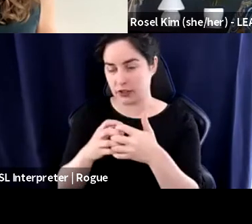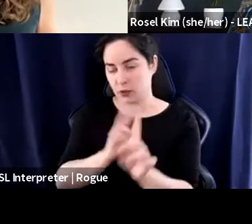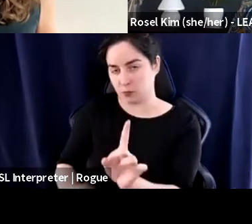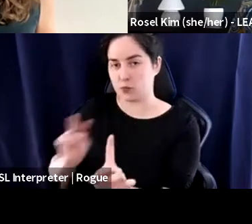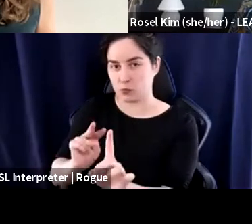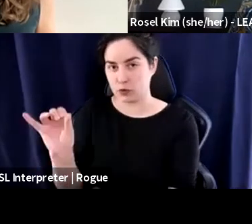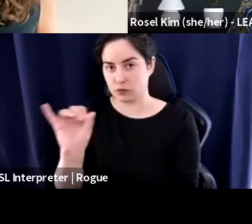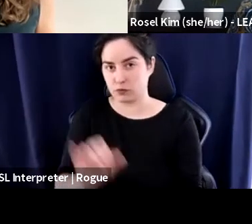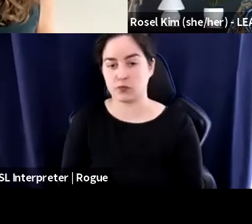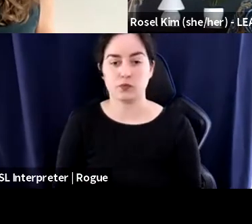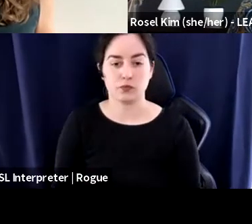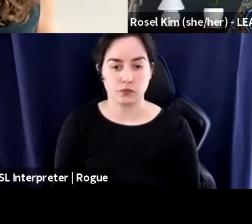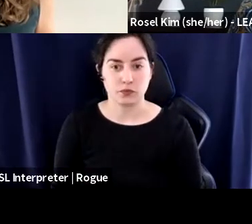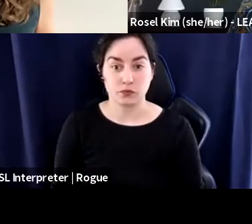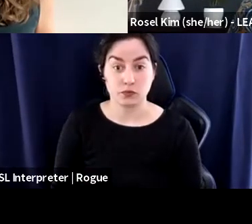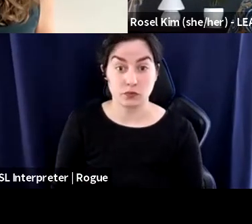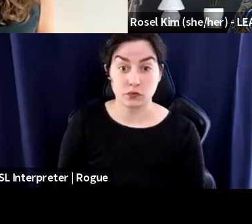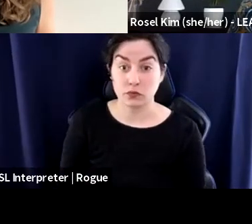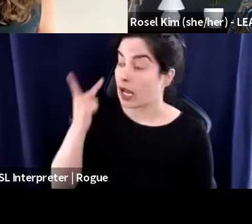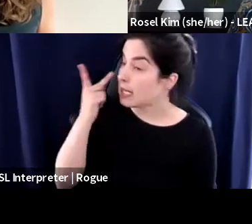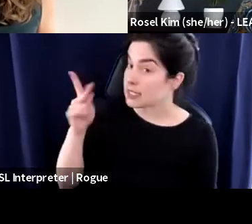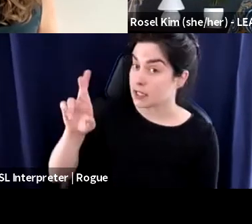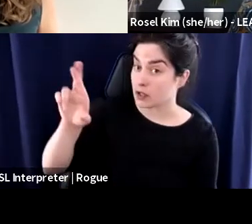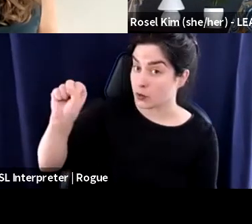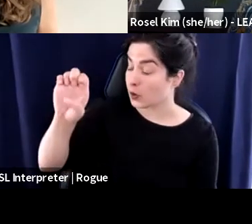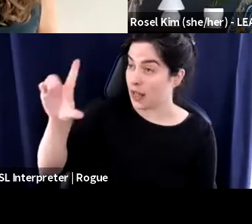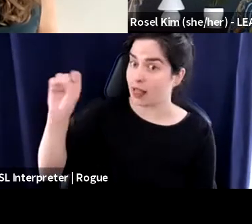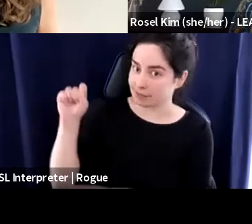Wonderful, thank you. Roselle, I see you nodding your head. Do you have something to add as well?